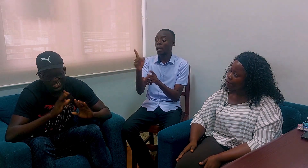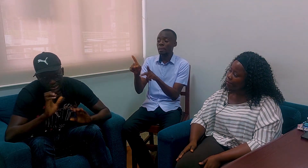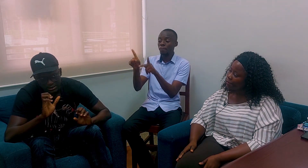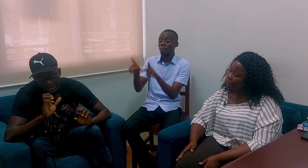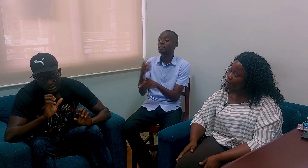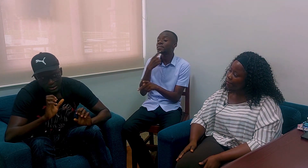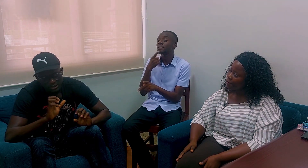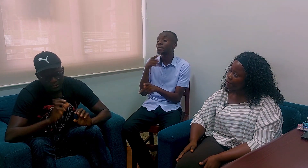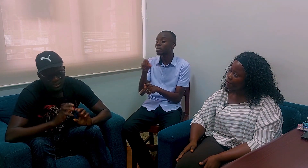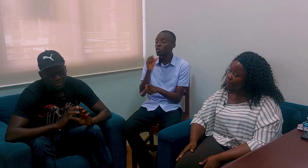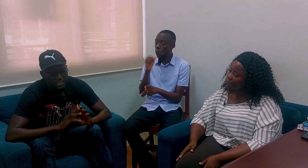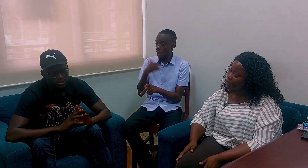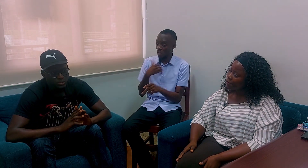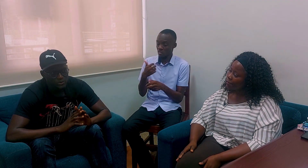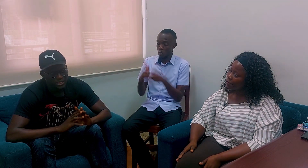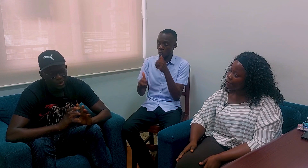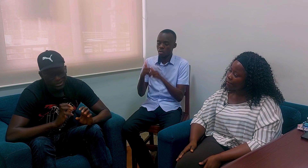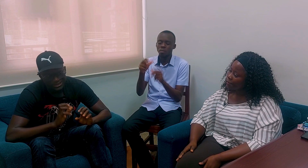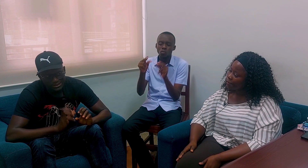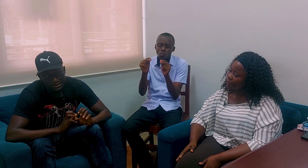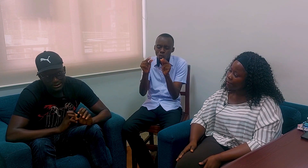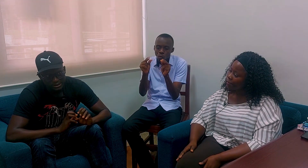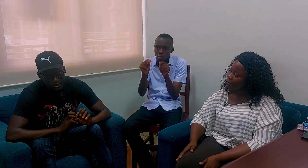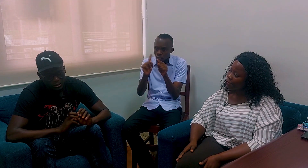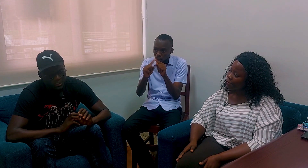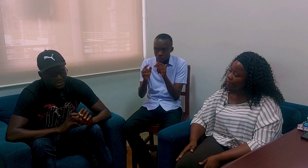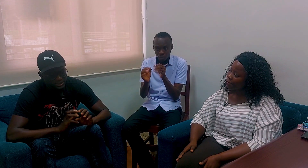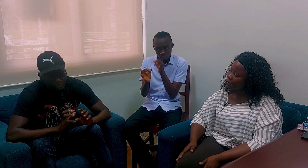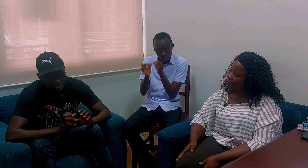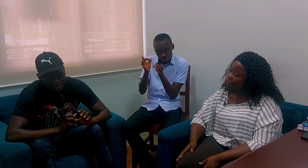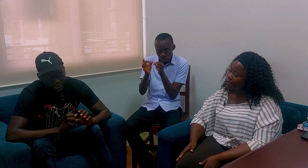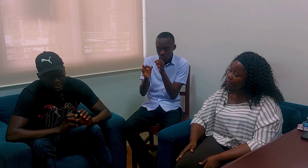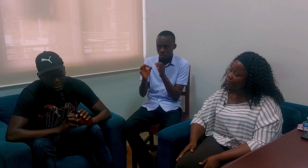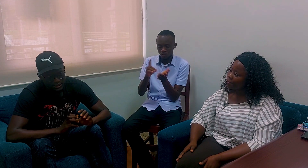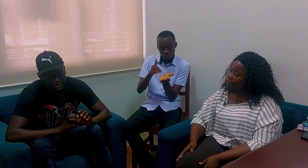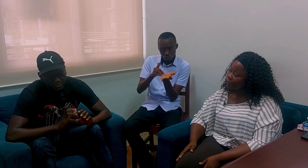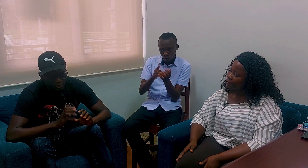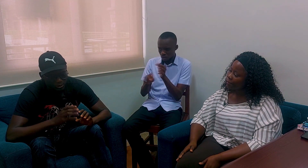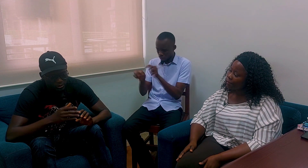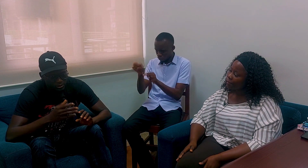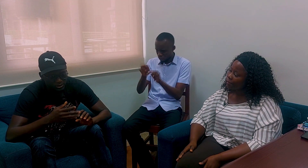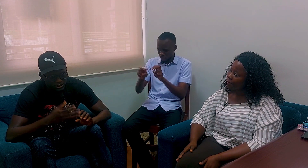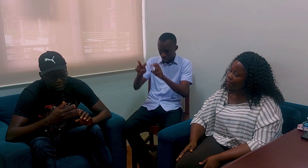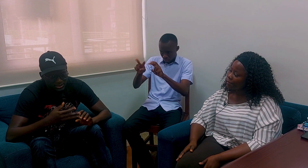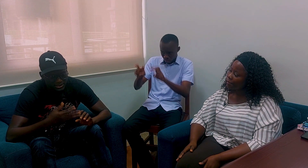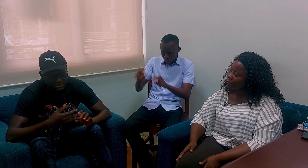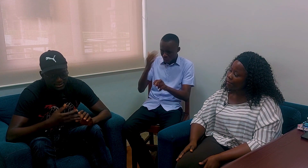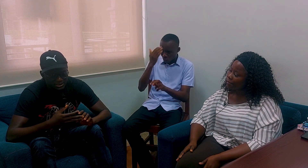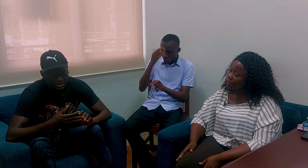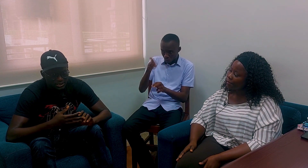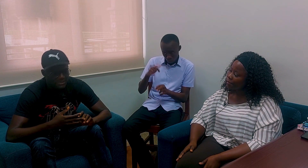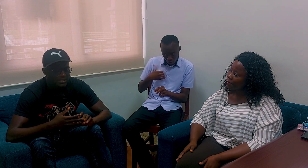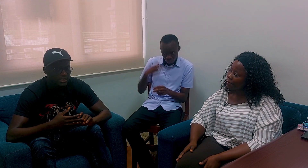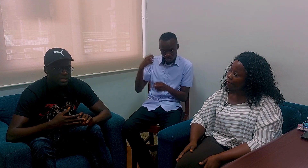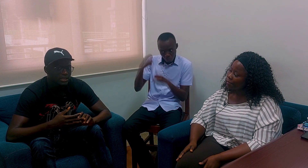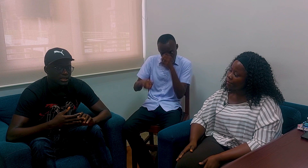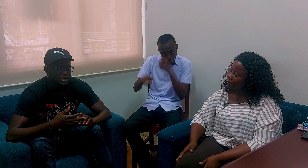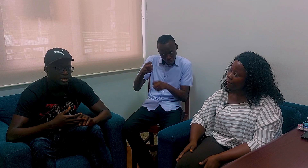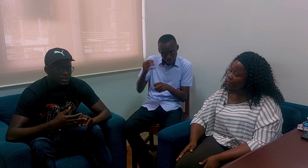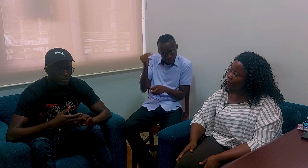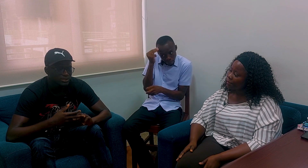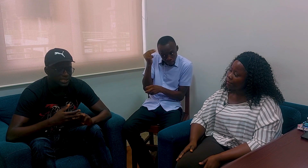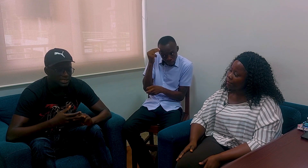a challenge. But to be diagnosed with a condition or a disorder it means that, let's